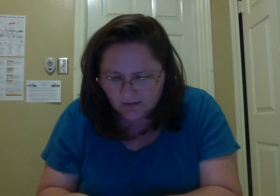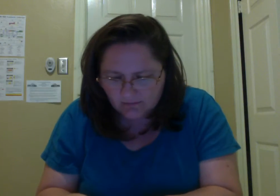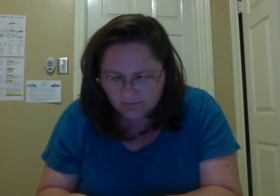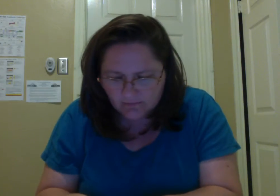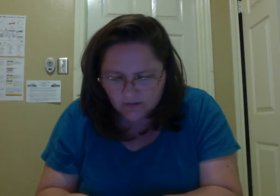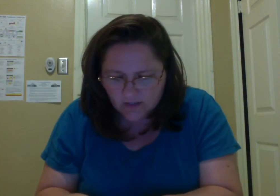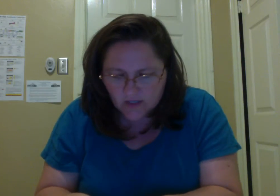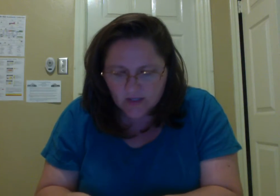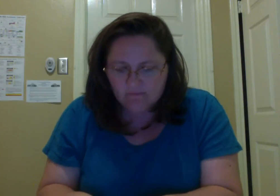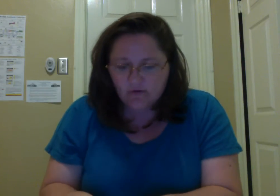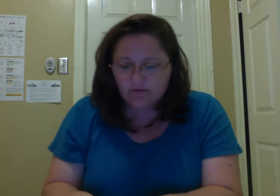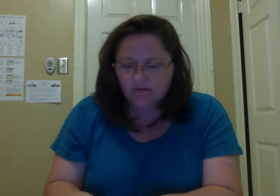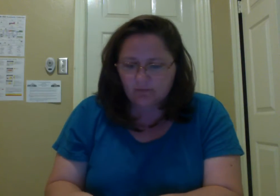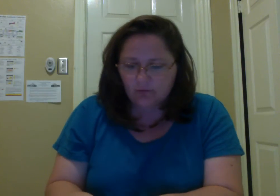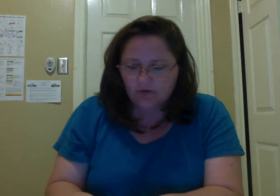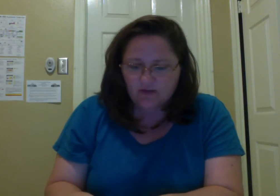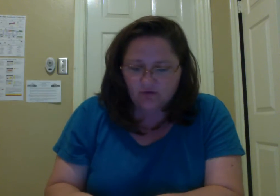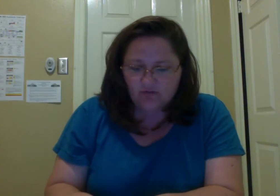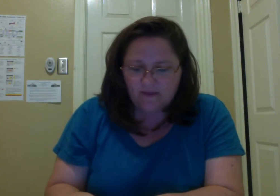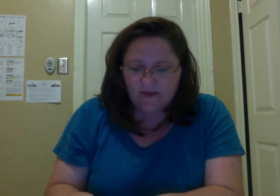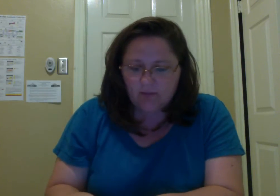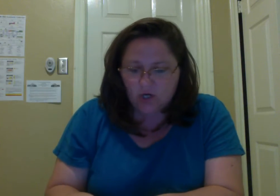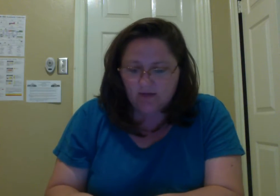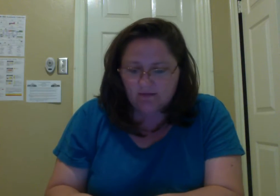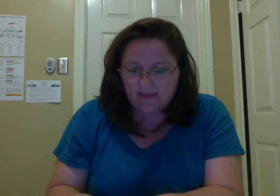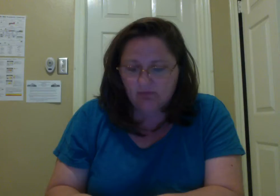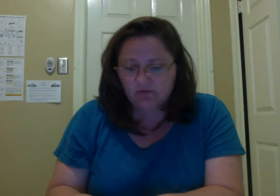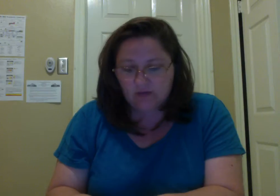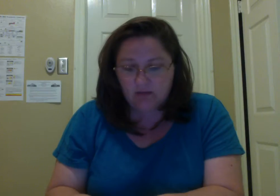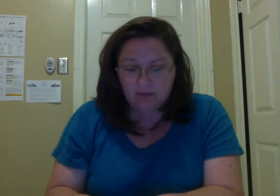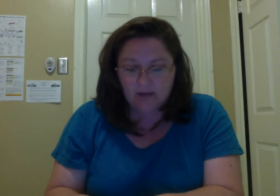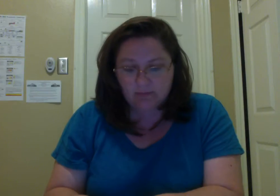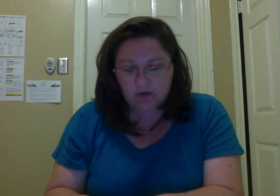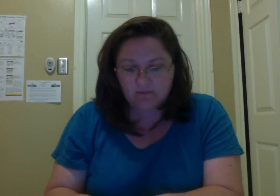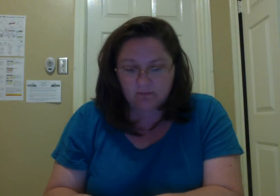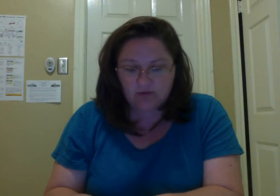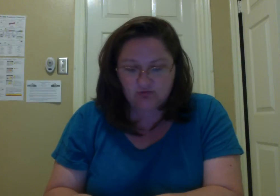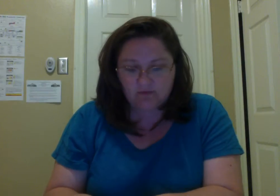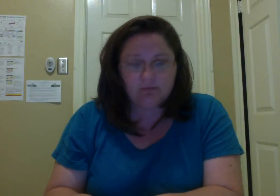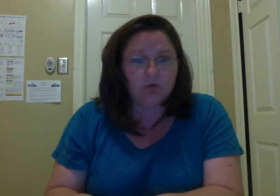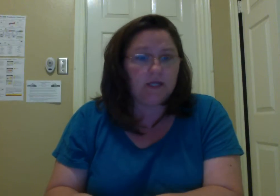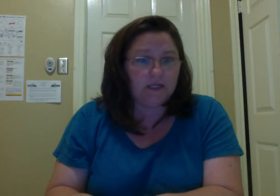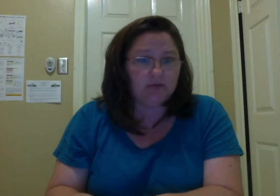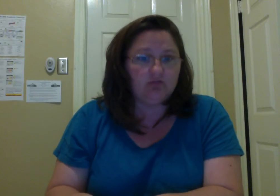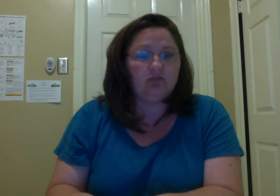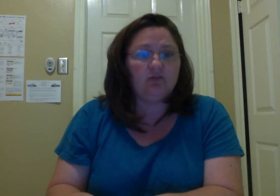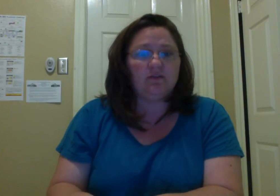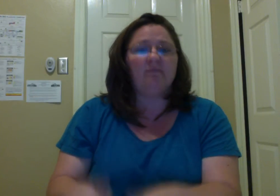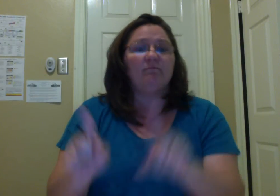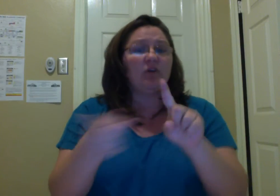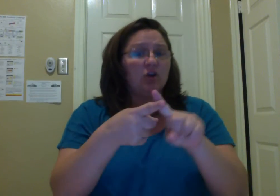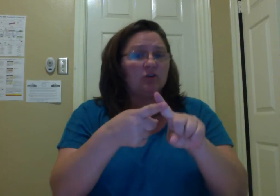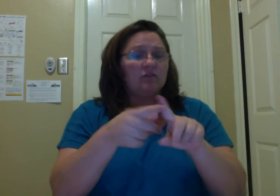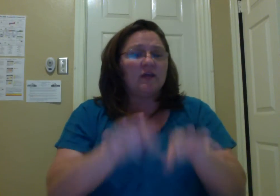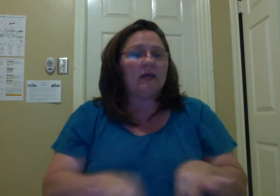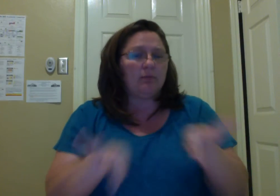Deaf. First, it's important to understand that American Sign Language is not mimed approximation of spoken English. She said, first,